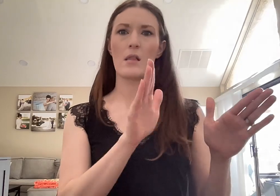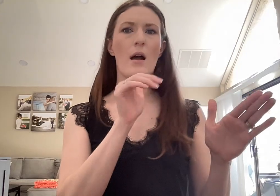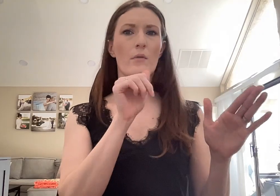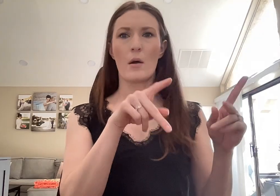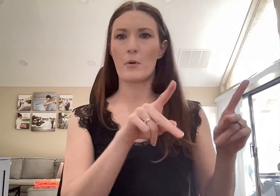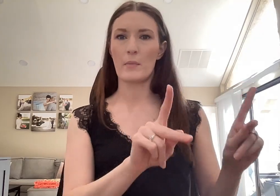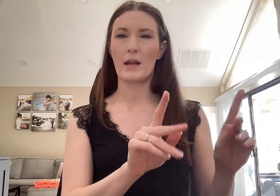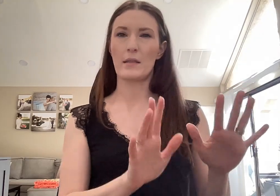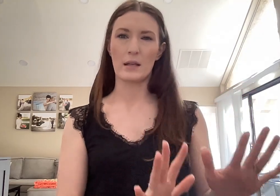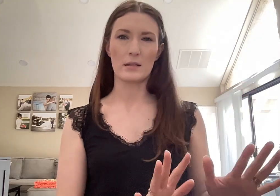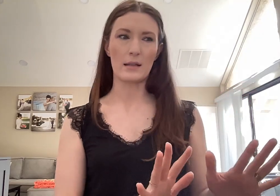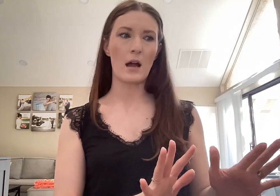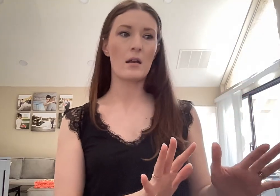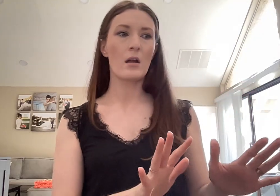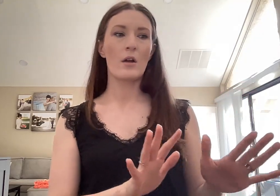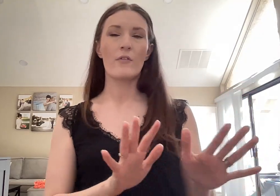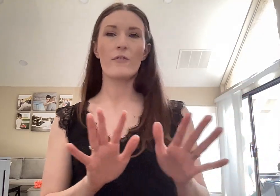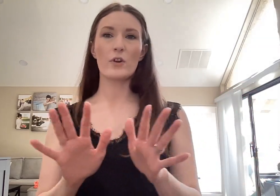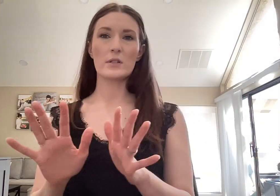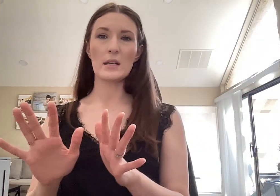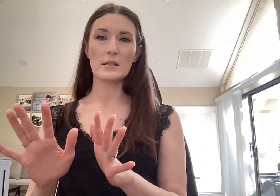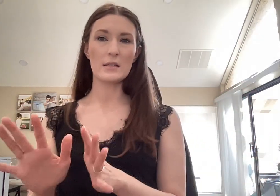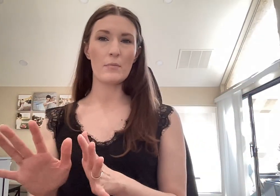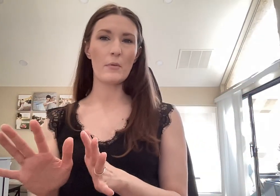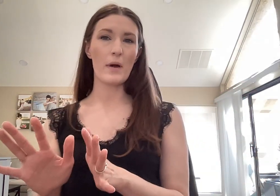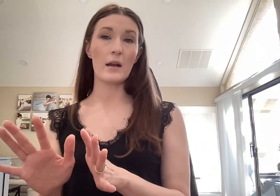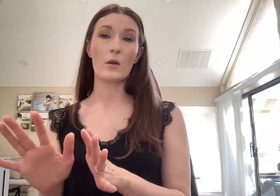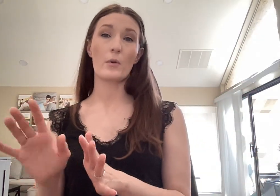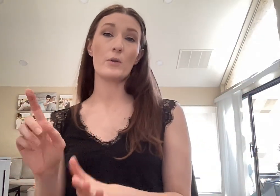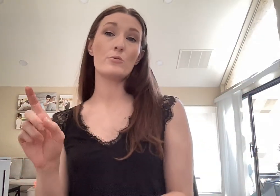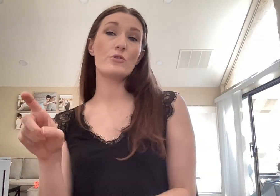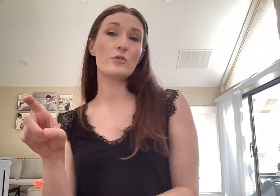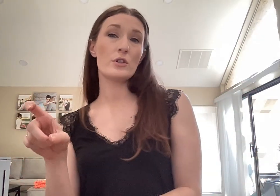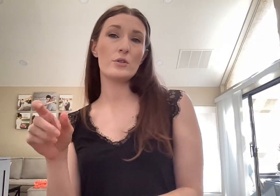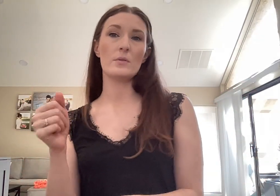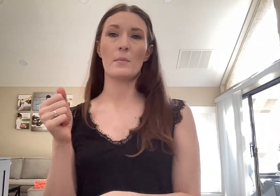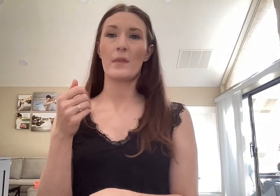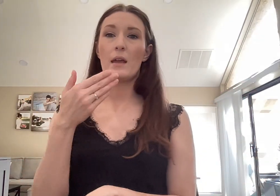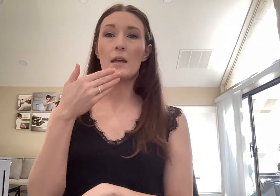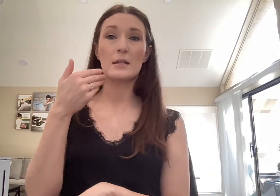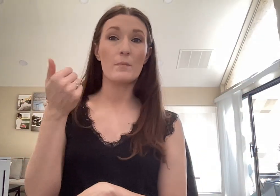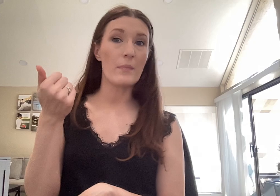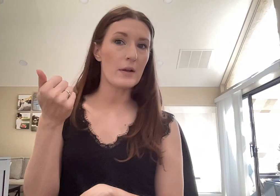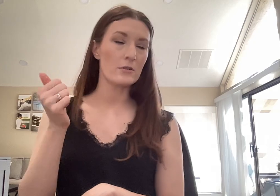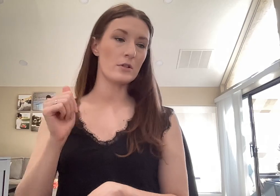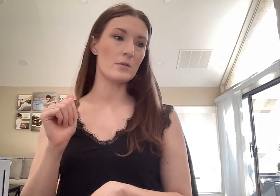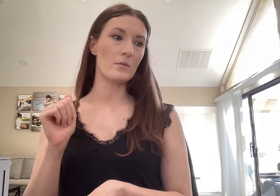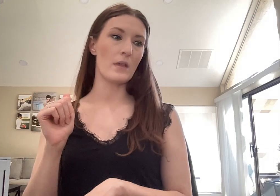allowed, not permitted, things like that. Versus diplomatic, where you should do something. It's better to do